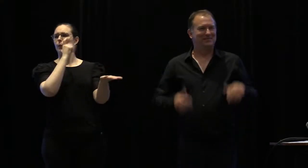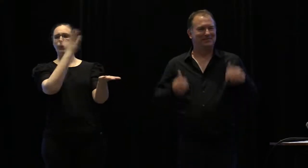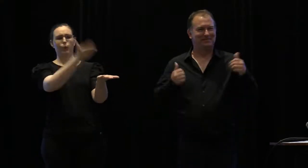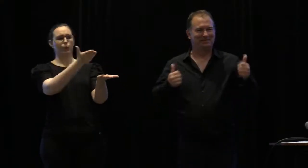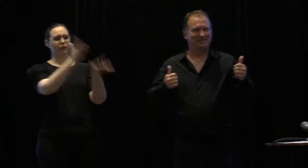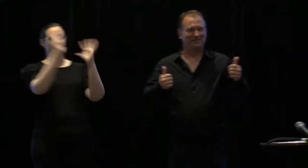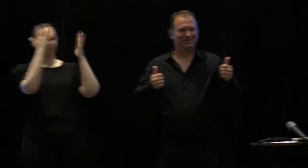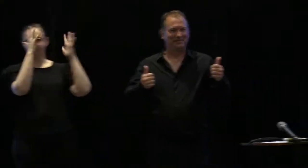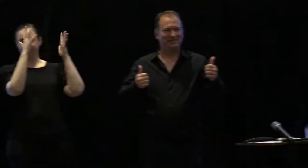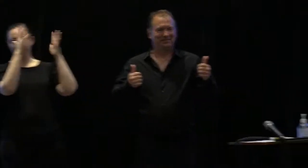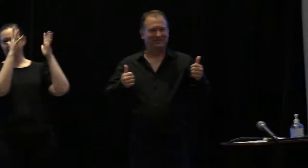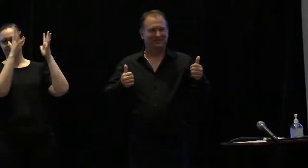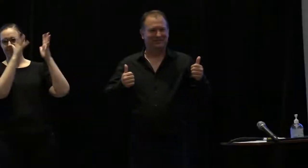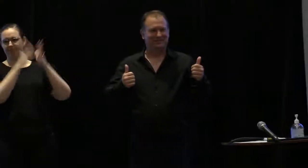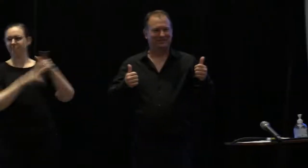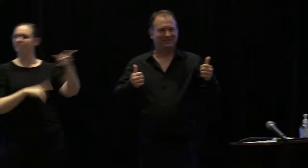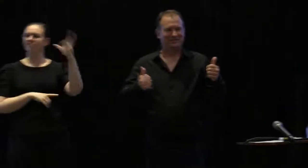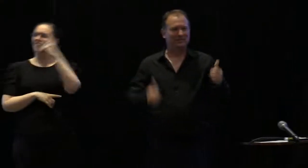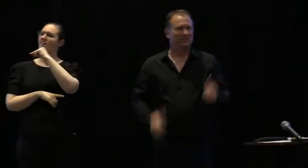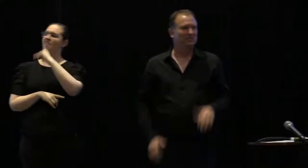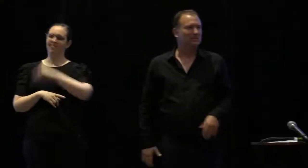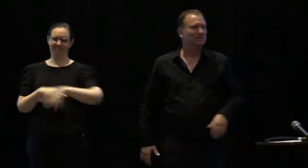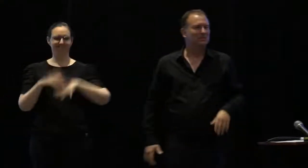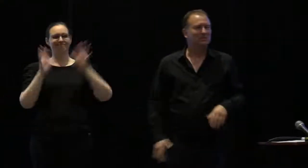giant in our community.